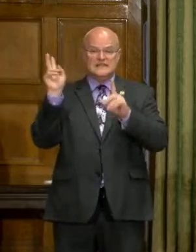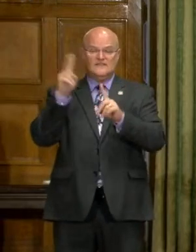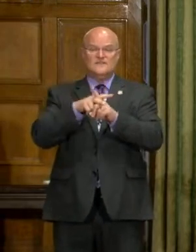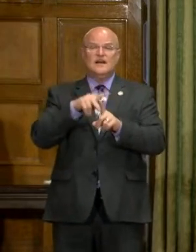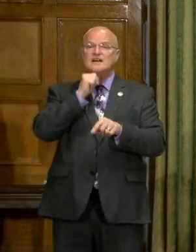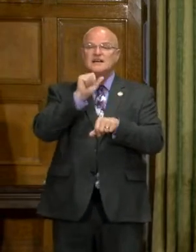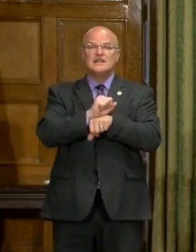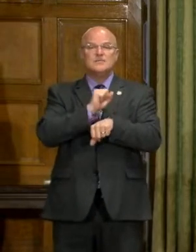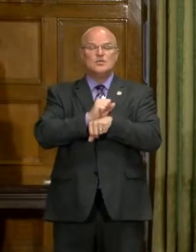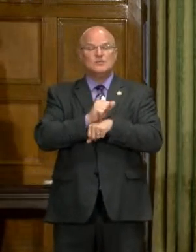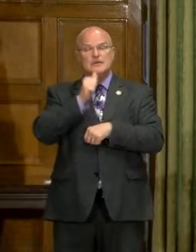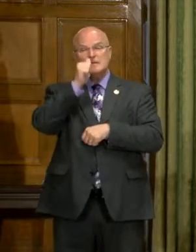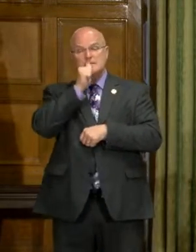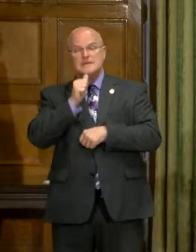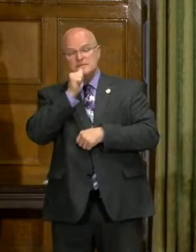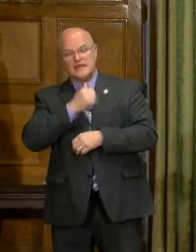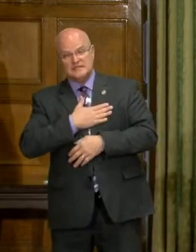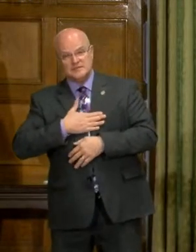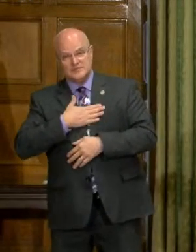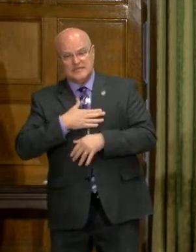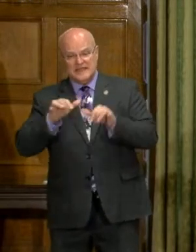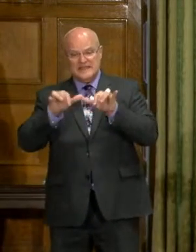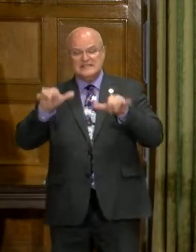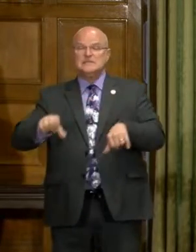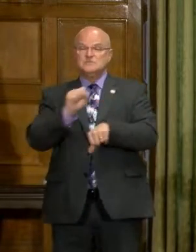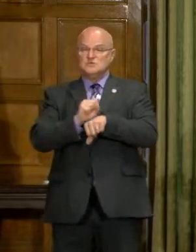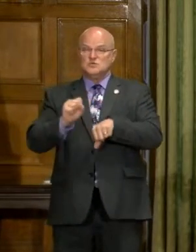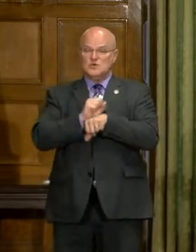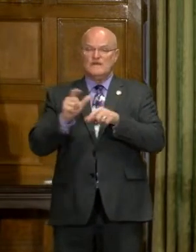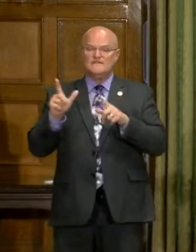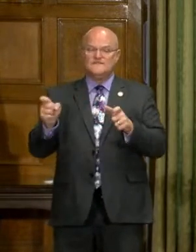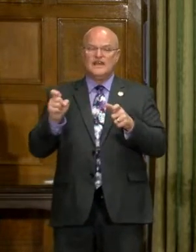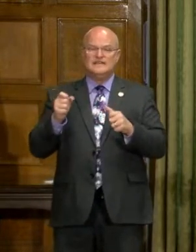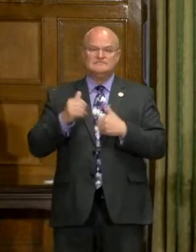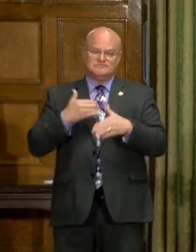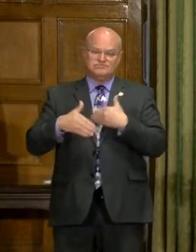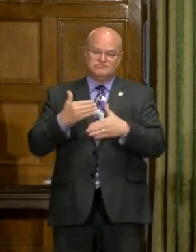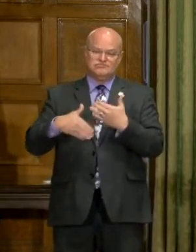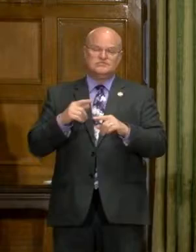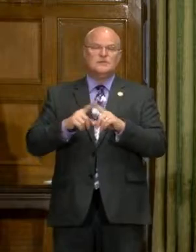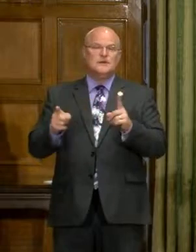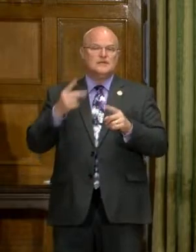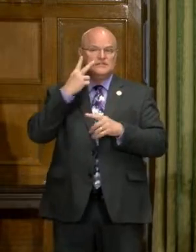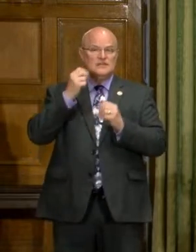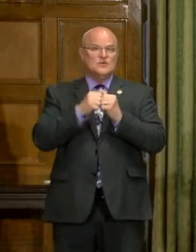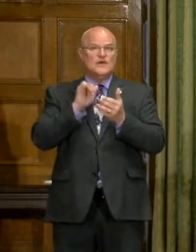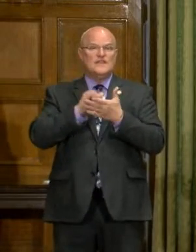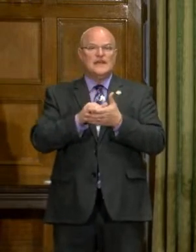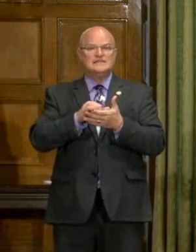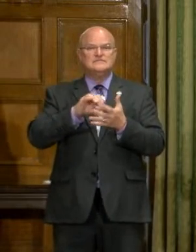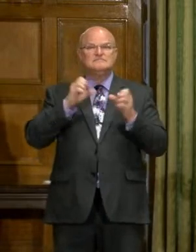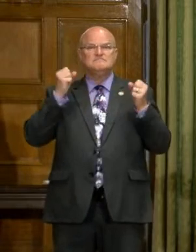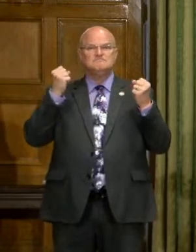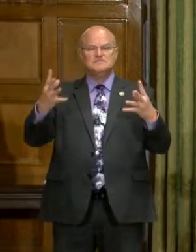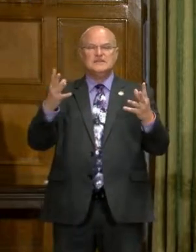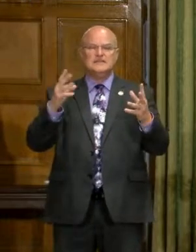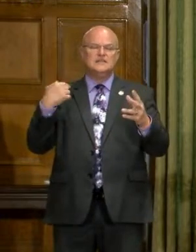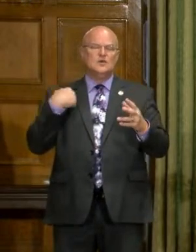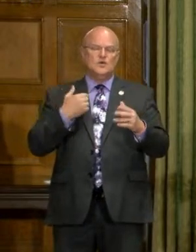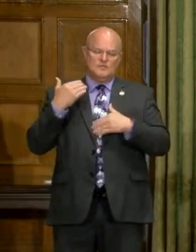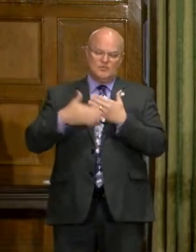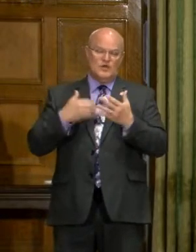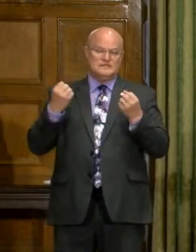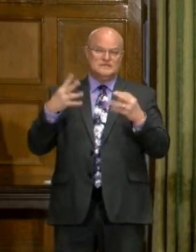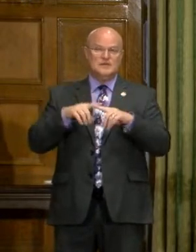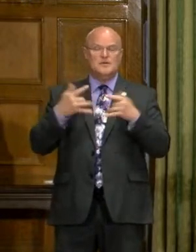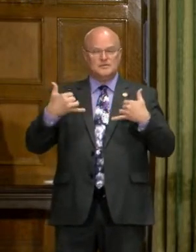file unemployment to be patient. The system is working as fast as it can, but you can see with that volume, we've